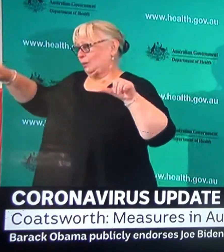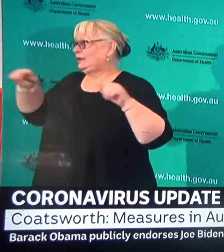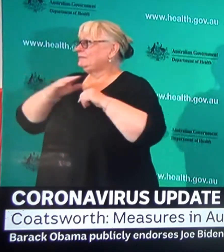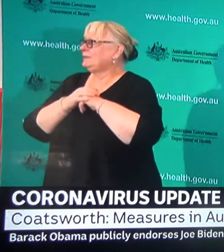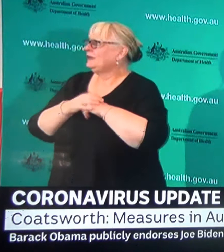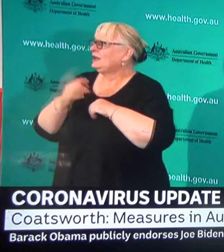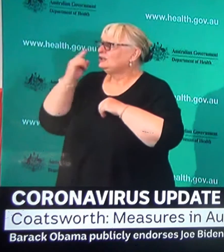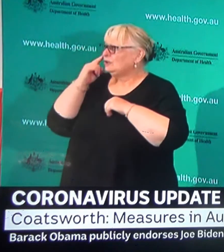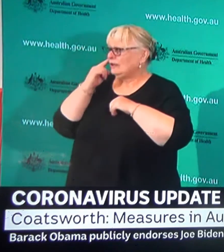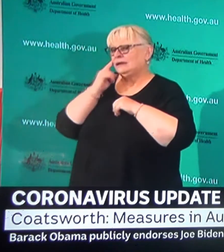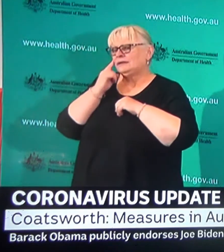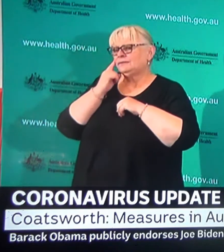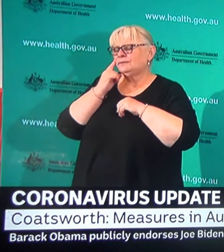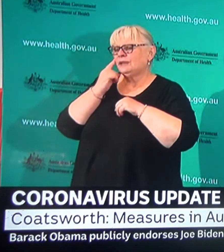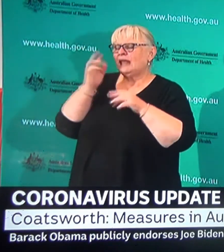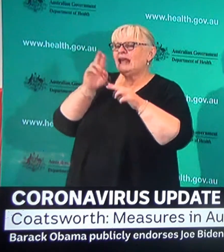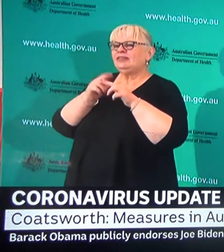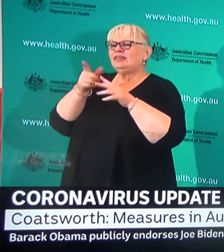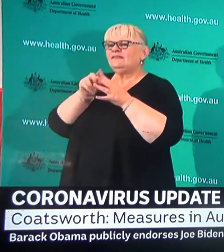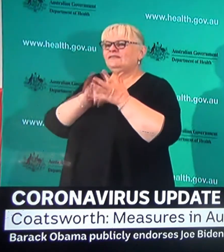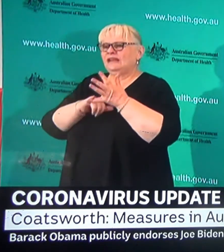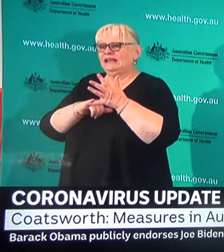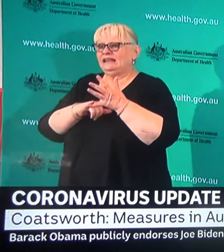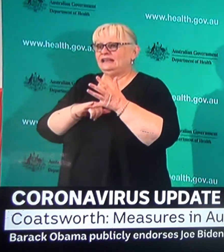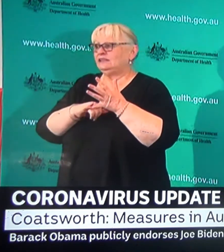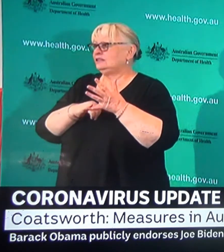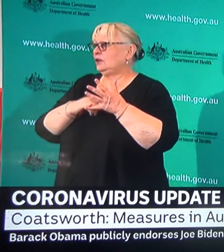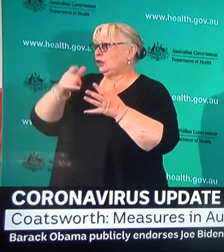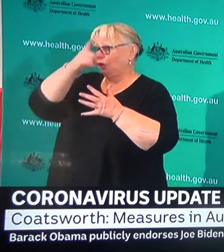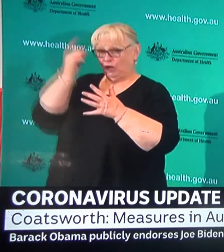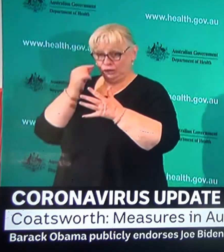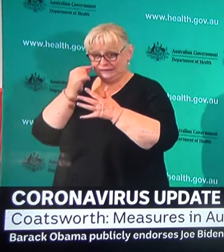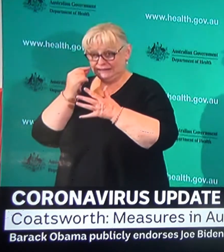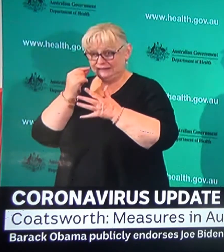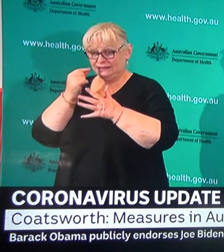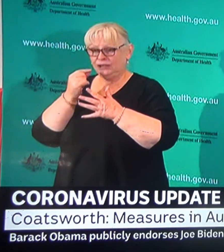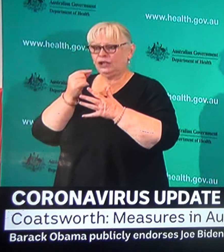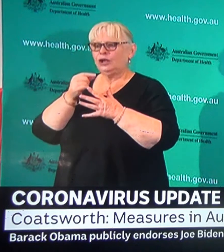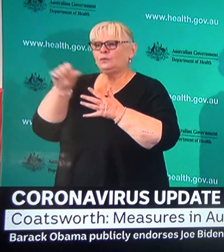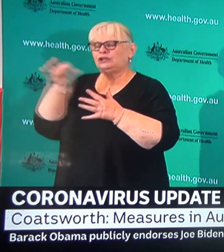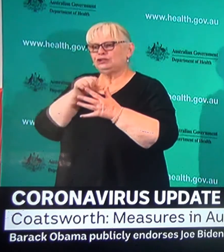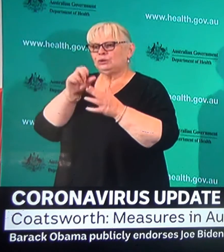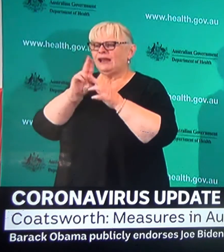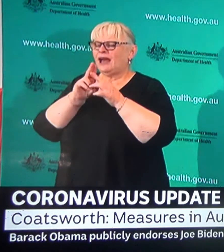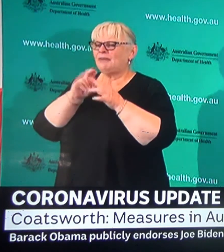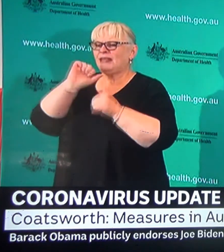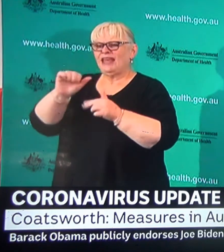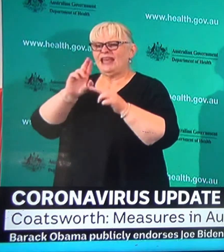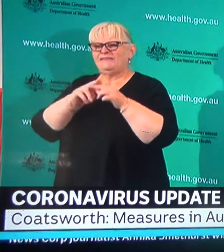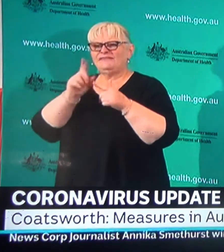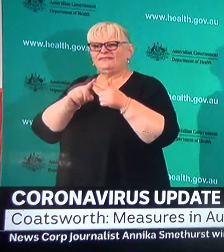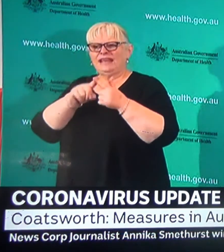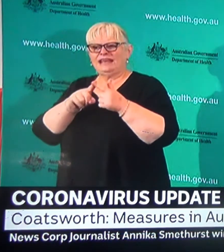having the fees waived for nurses who are currently out of work to encourage them back into the workforce,